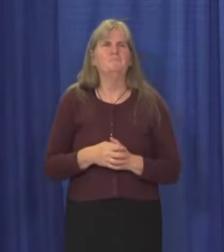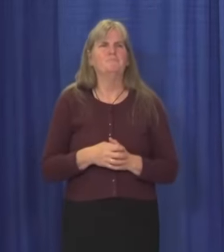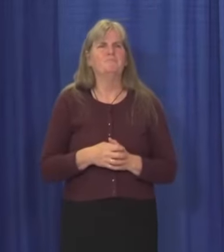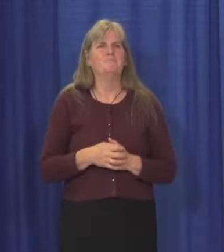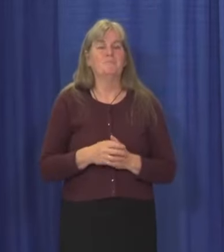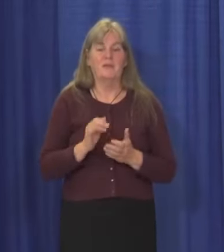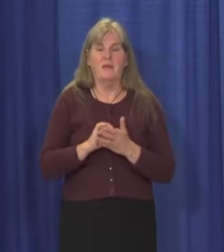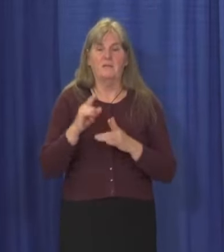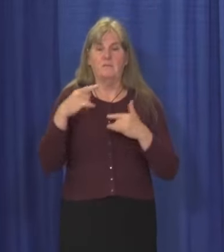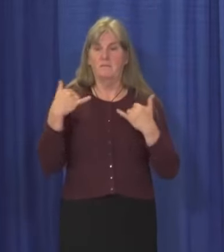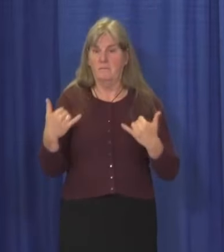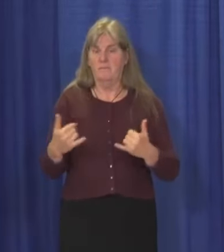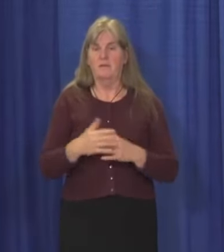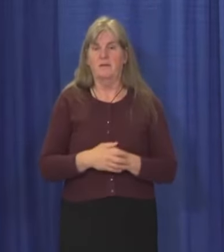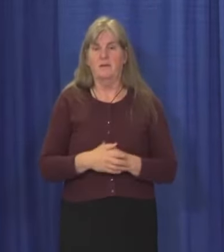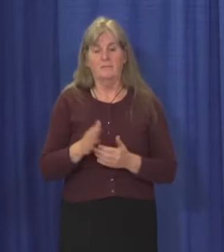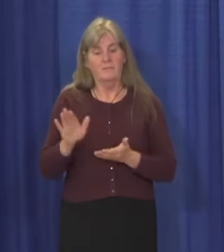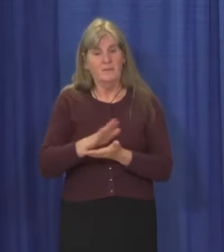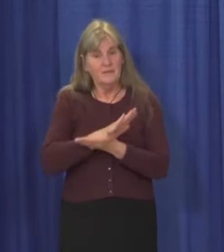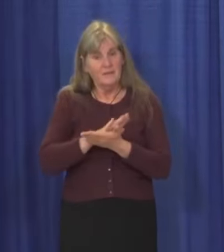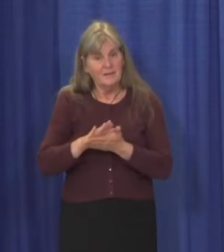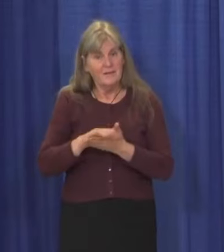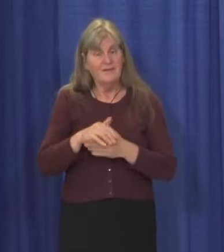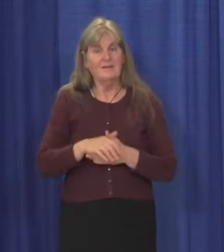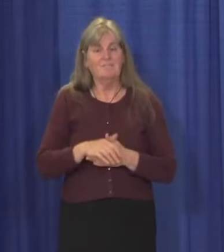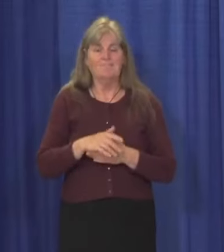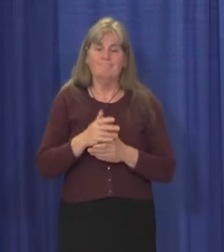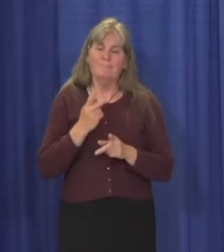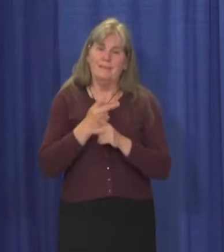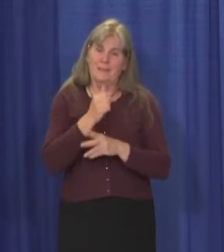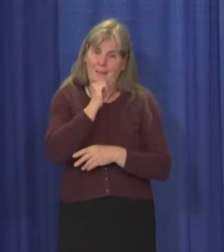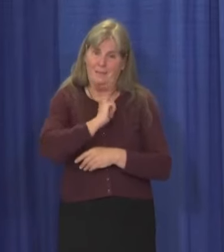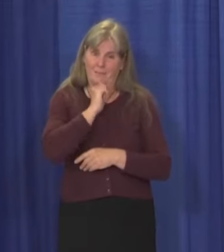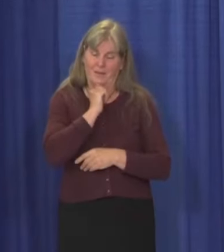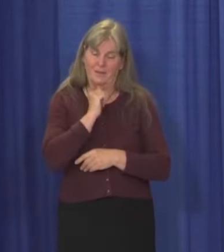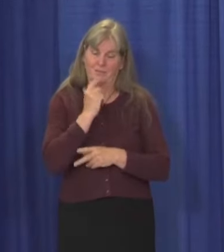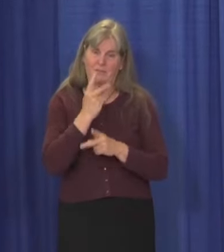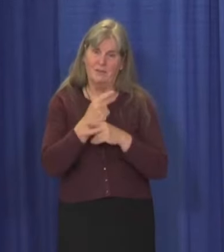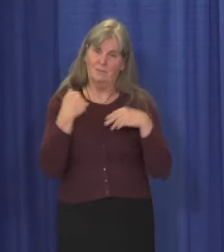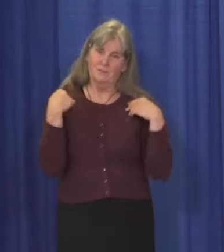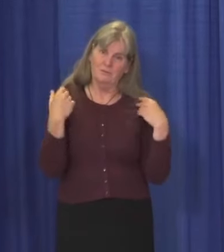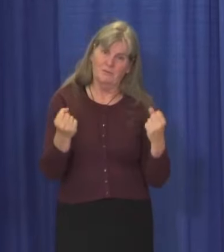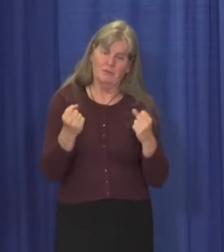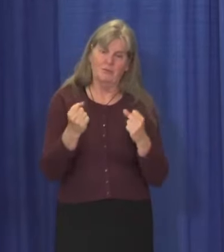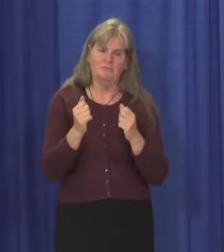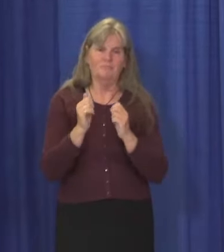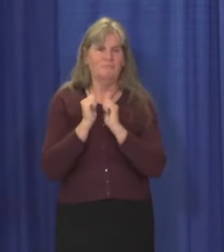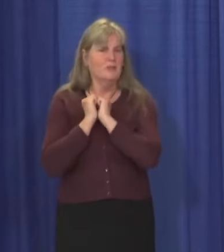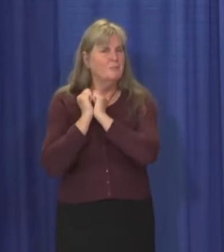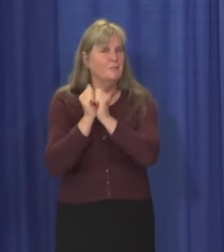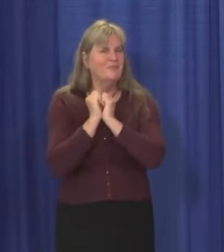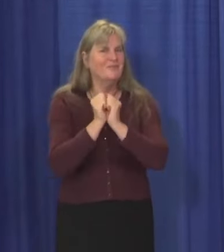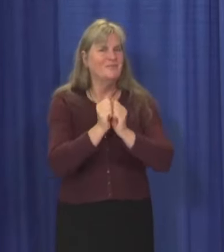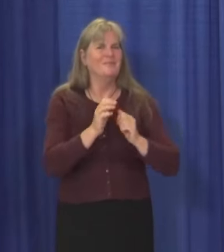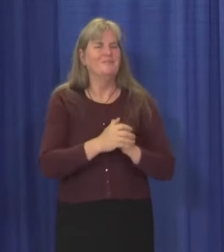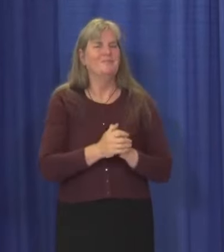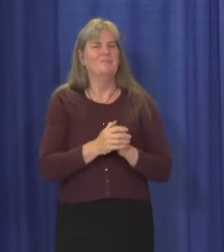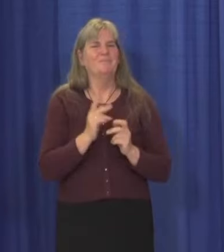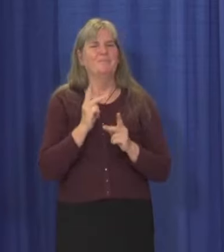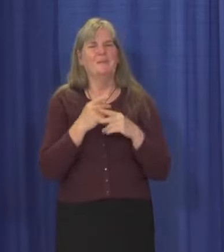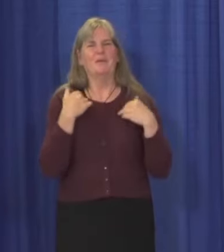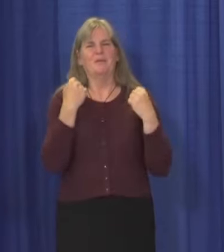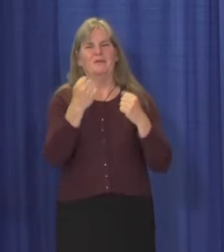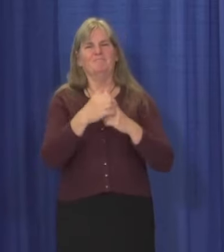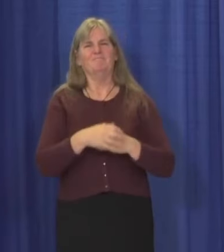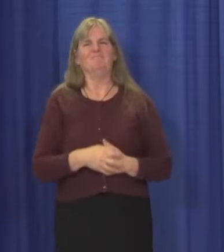That's it for today. Be kind, stay patient, and stay strong. Stay together above all, and stay well. Thank